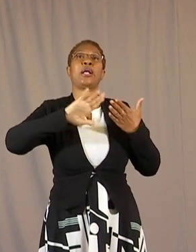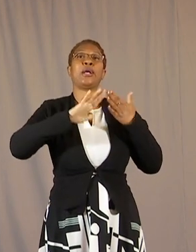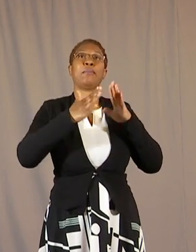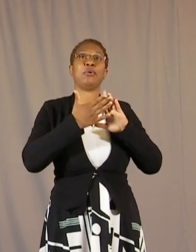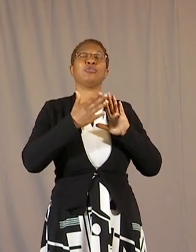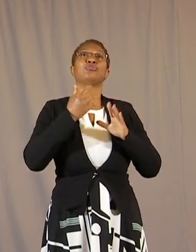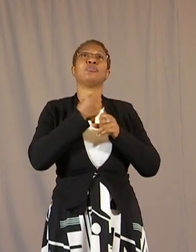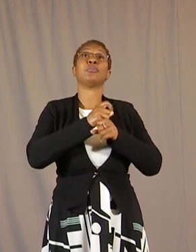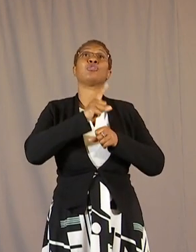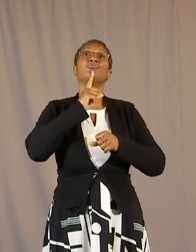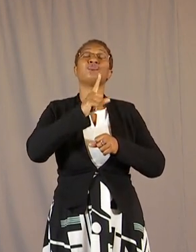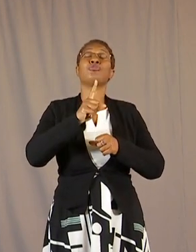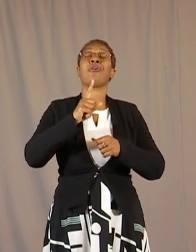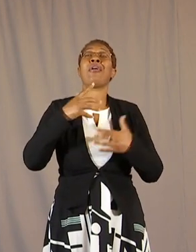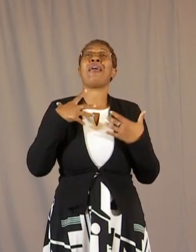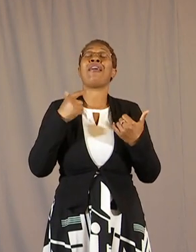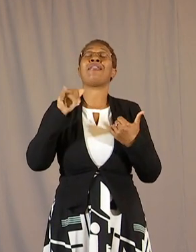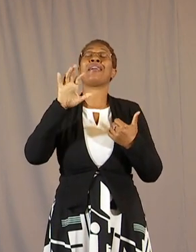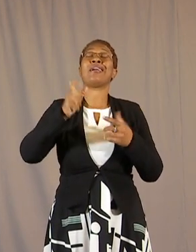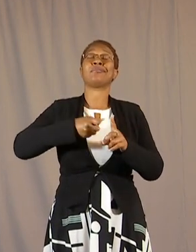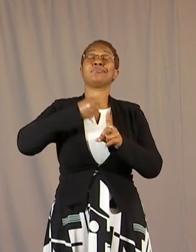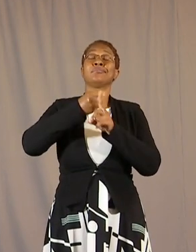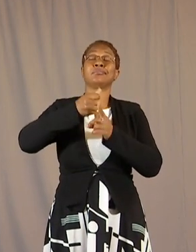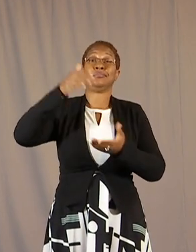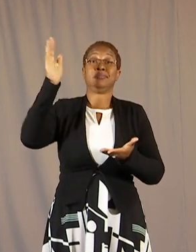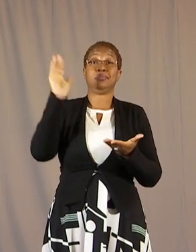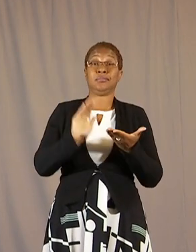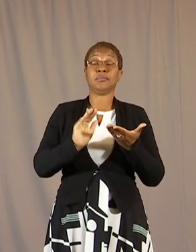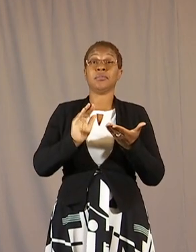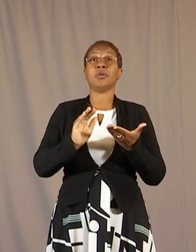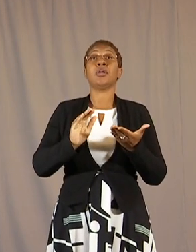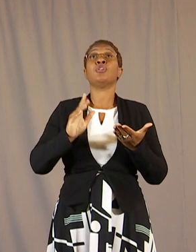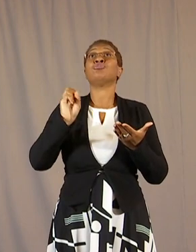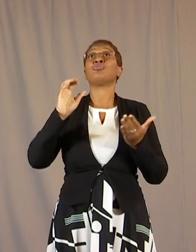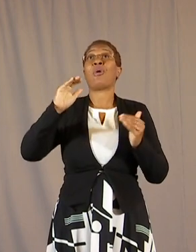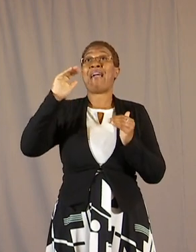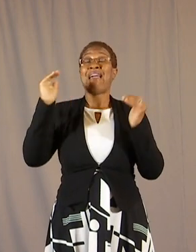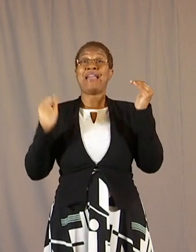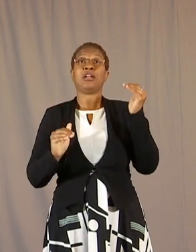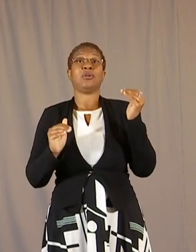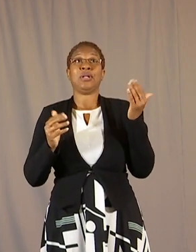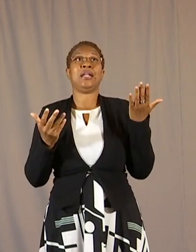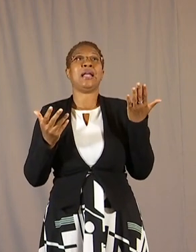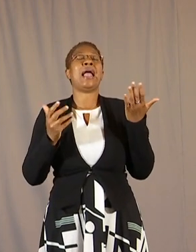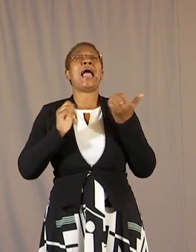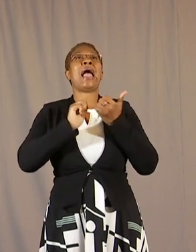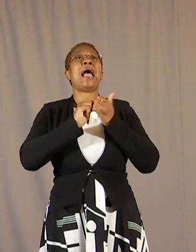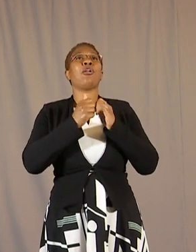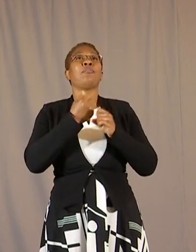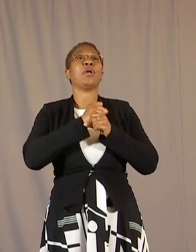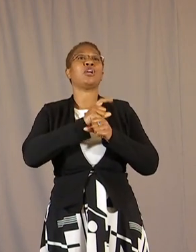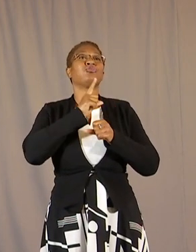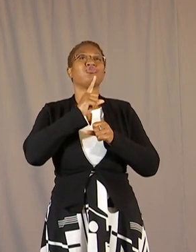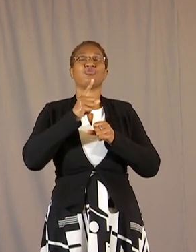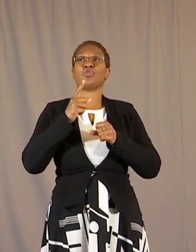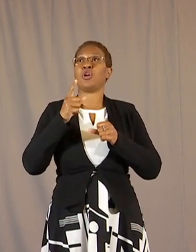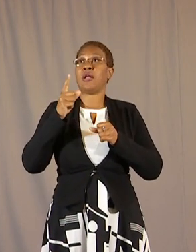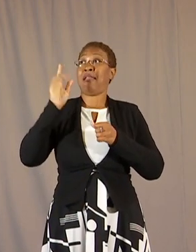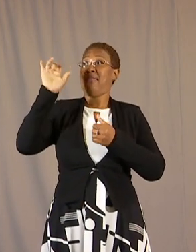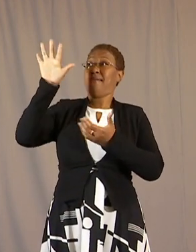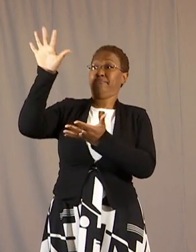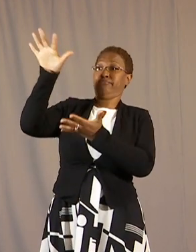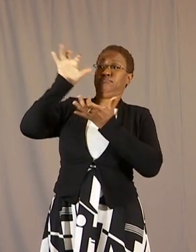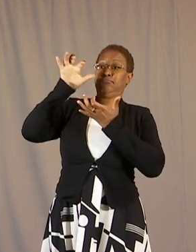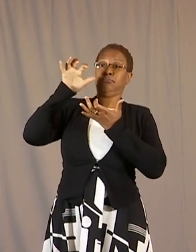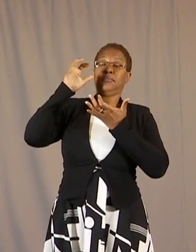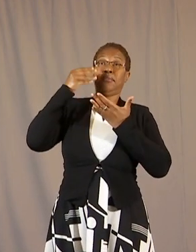we've been leading around equity has really been, how do we get it to the people in the community that can do something to assist those in the